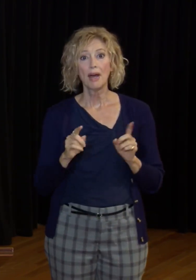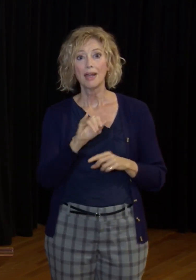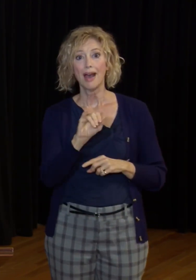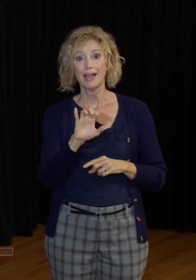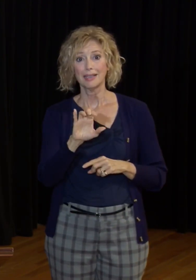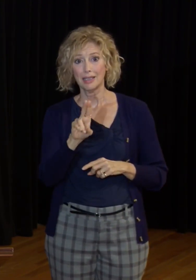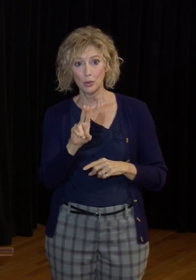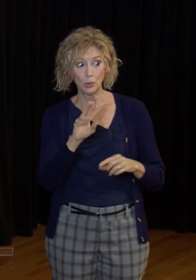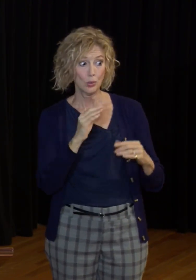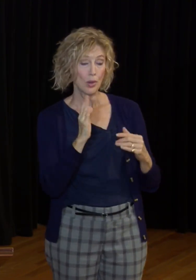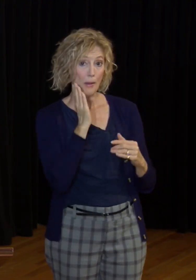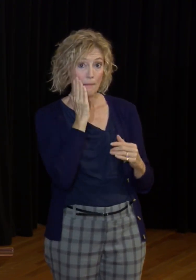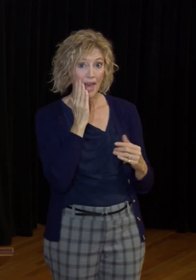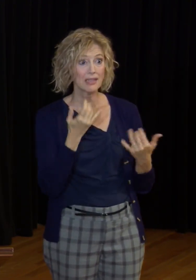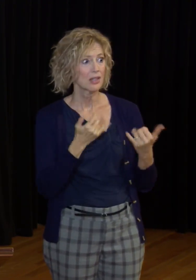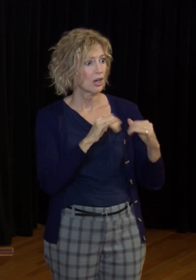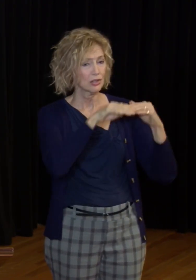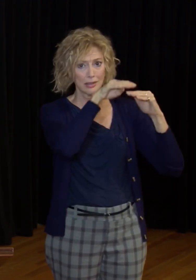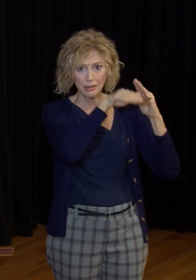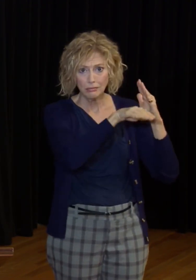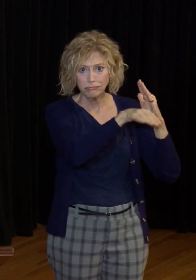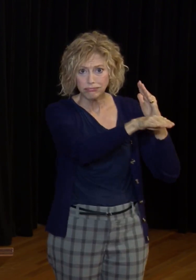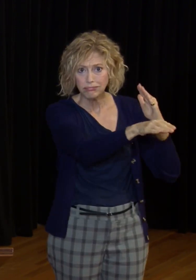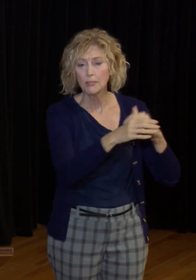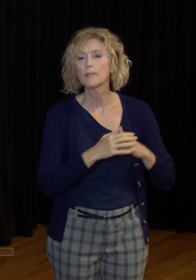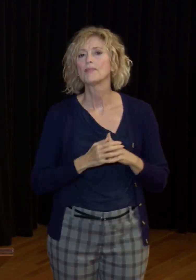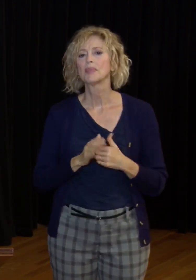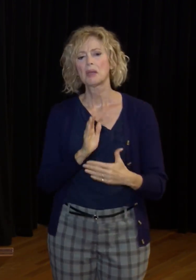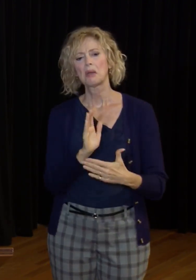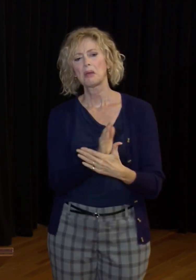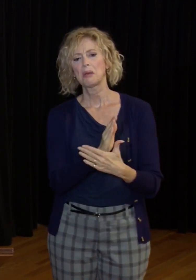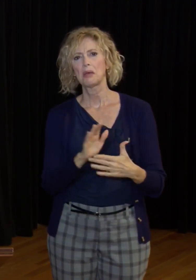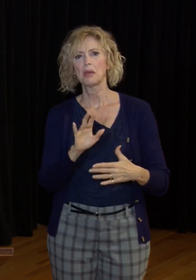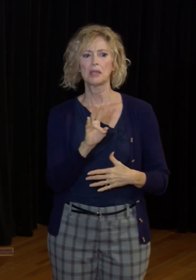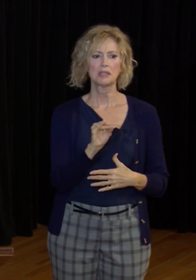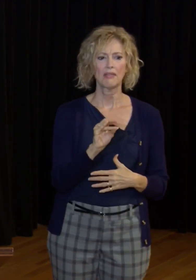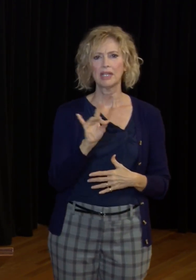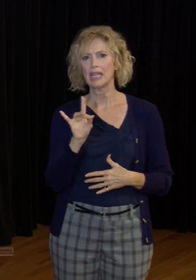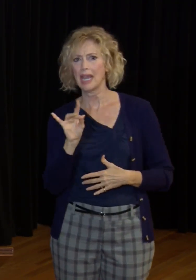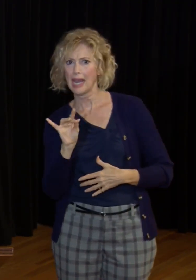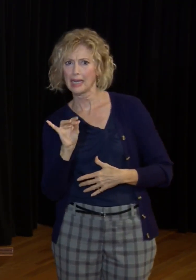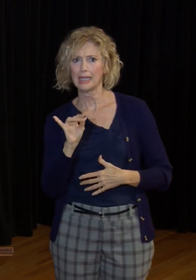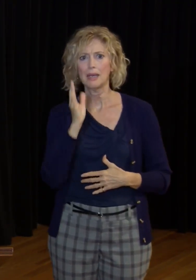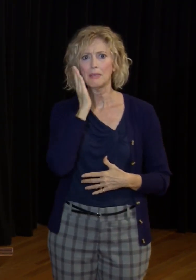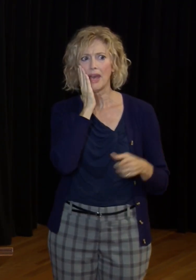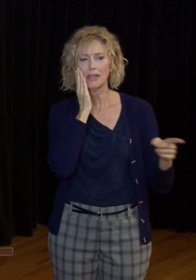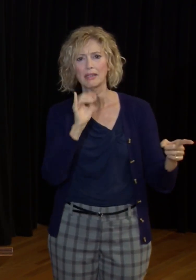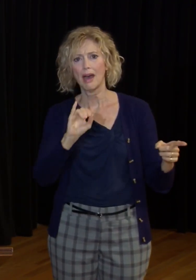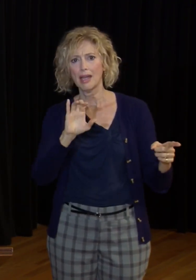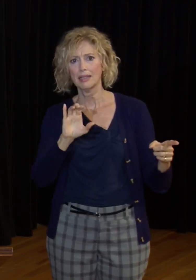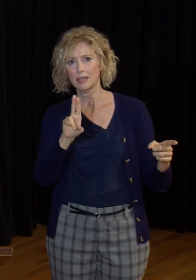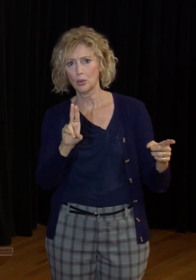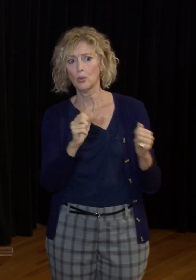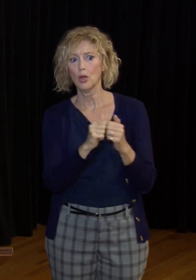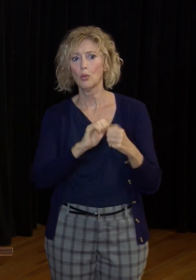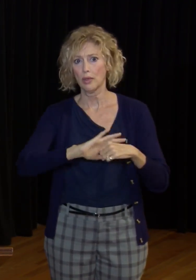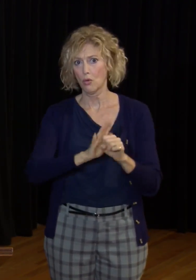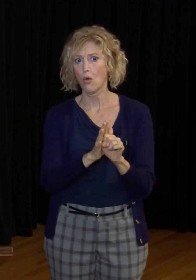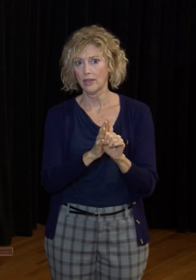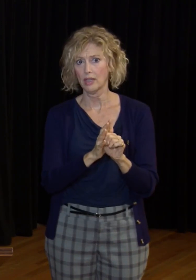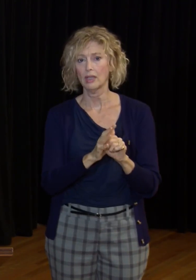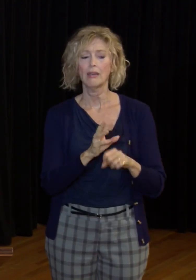still leveling off. We have right now between 70 and 80 people in ICU with COVID, and about 60 to